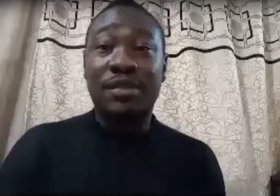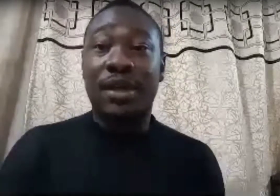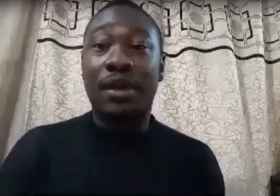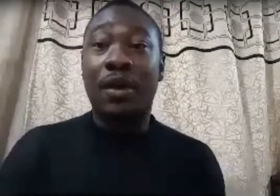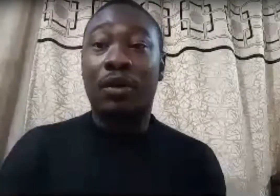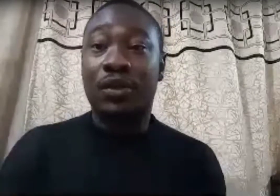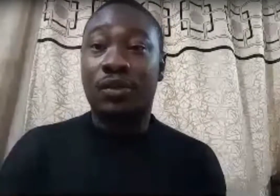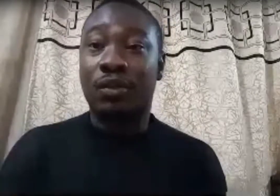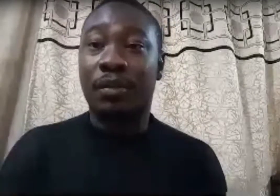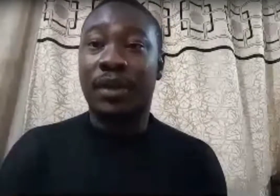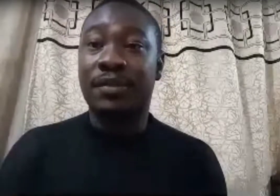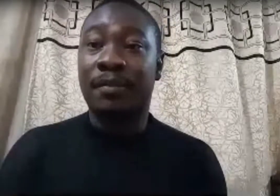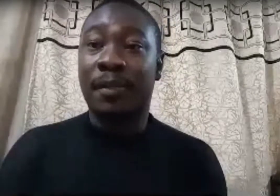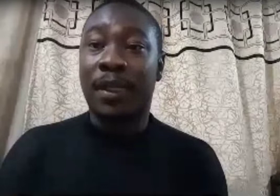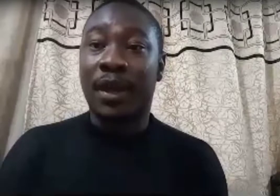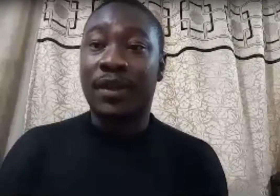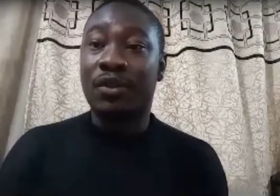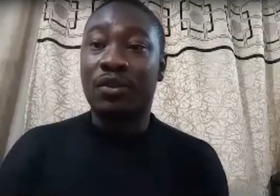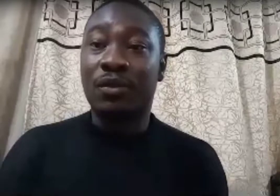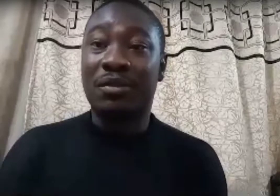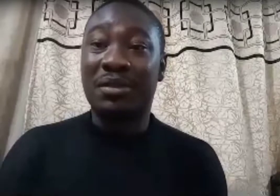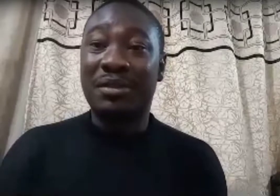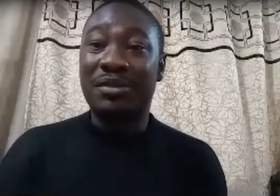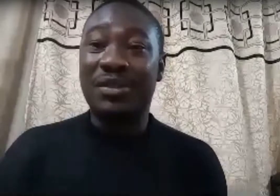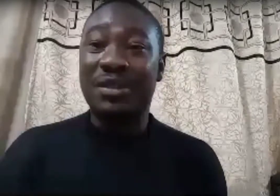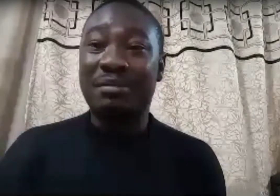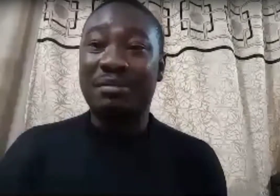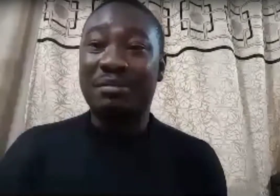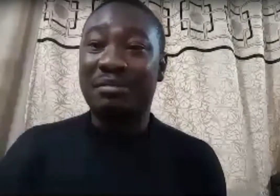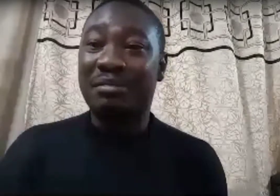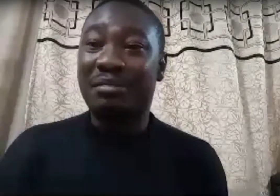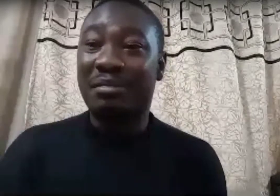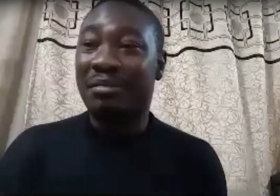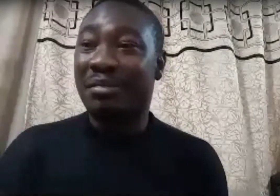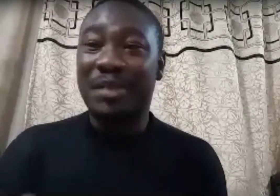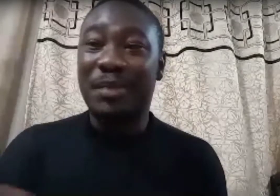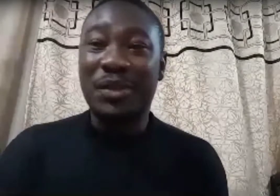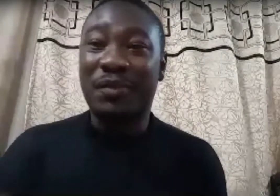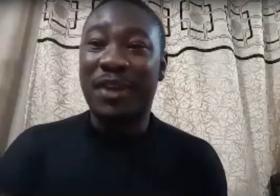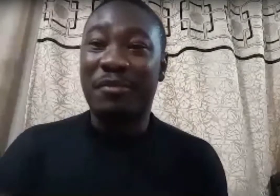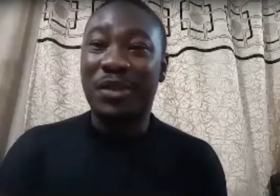I tell you, in just in the space of 5 minutes, we're done with it.